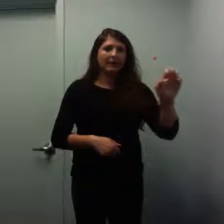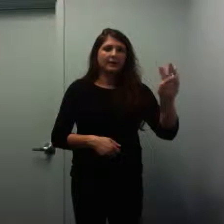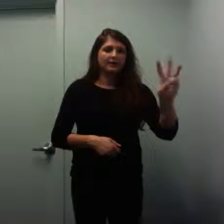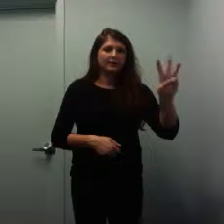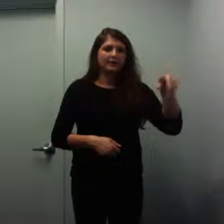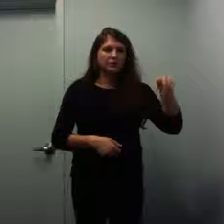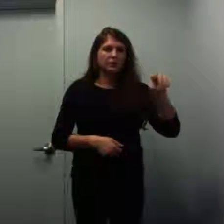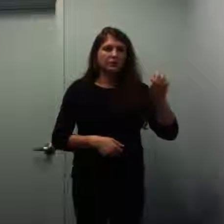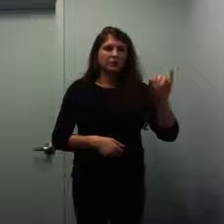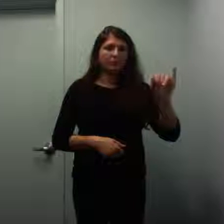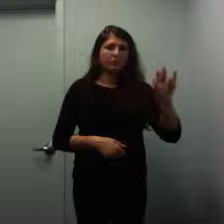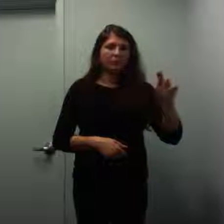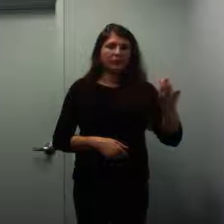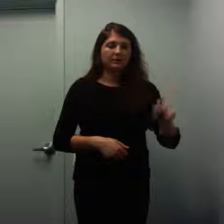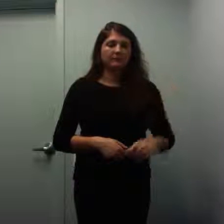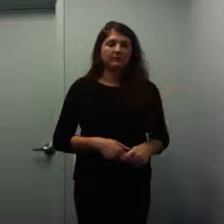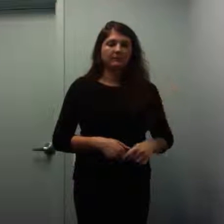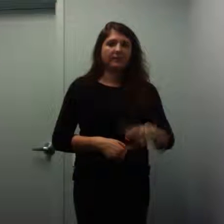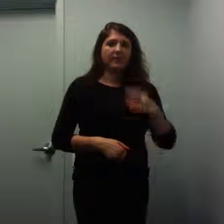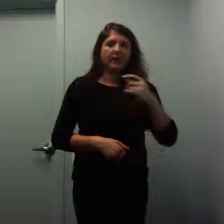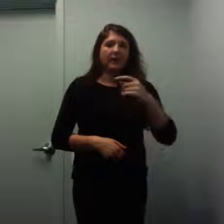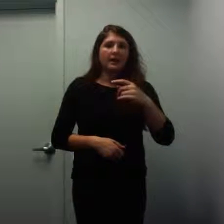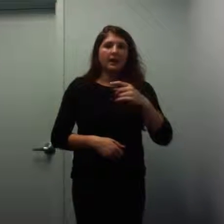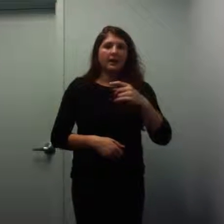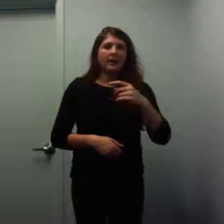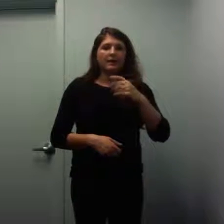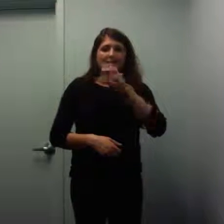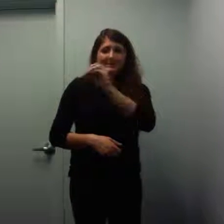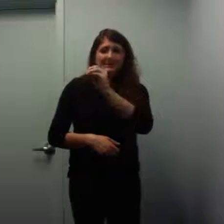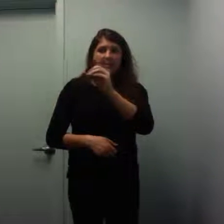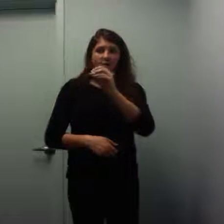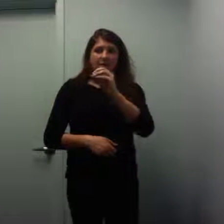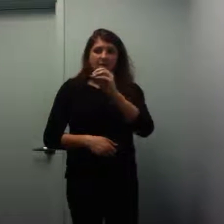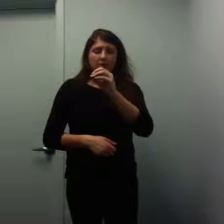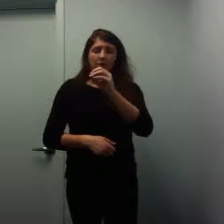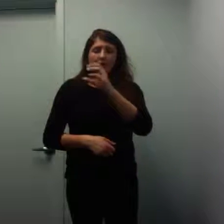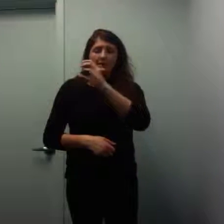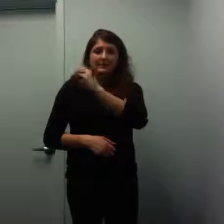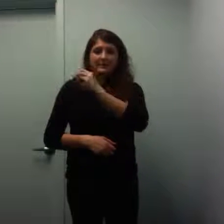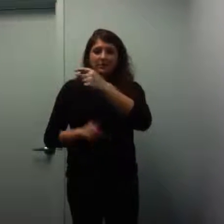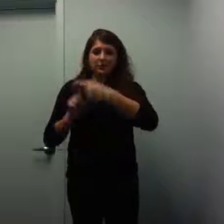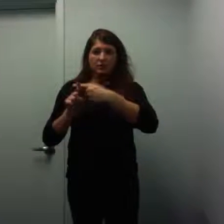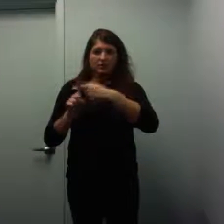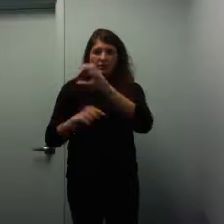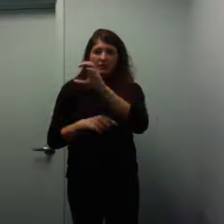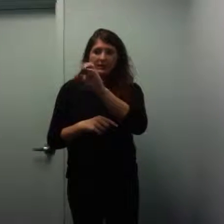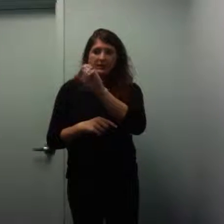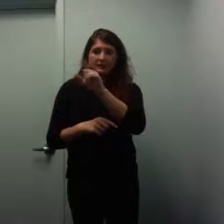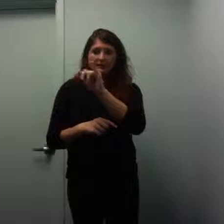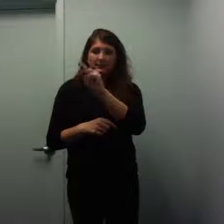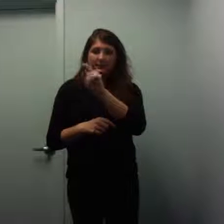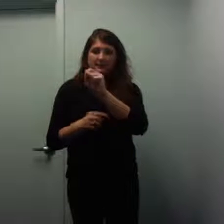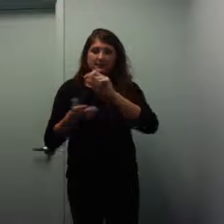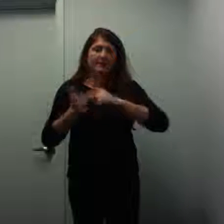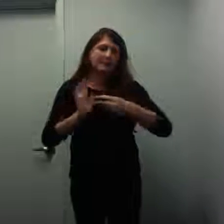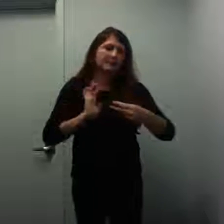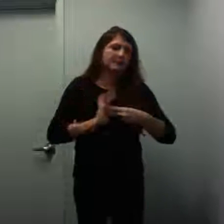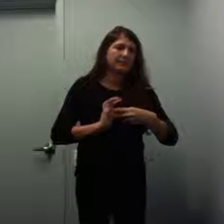In Fahrenheit, what's the same thing as 0 degrees Celsius? 0 degrees Celsius is what in Fahrenheit? Tom? 32.